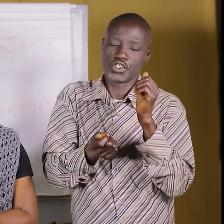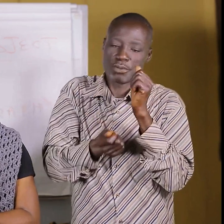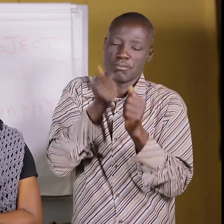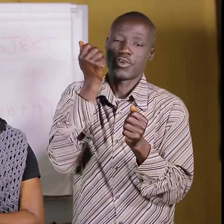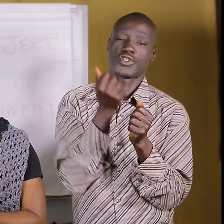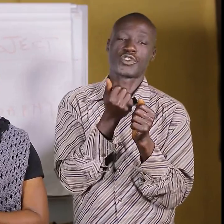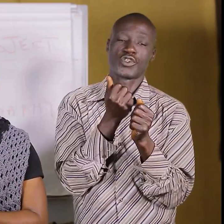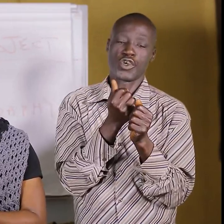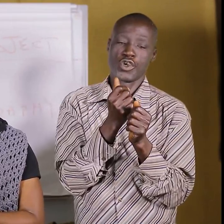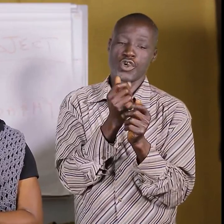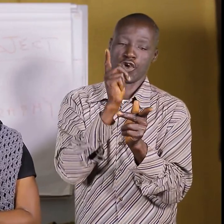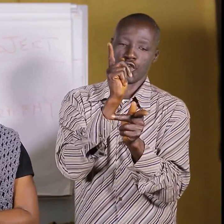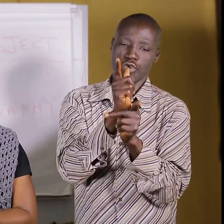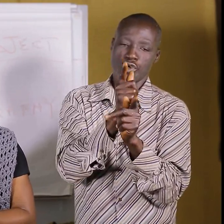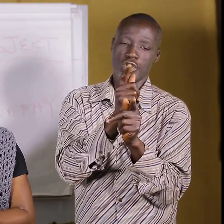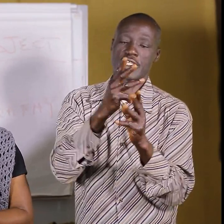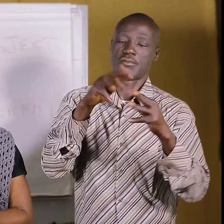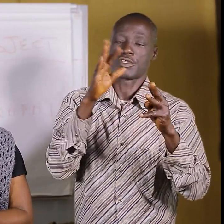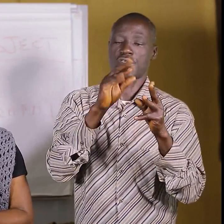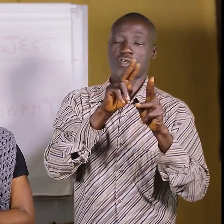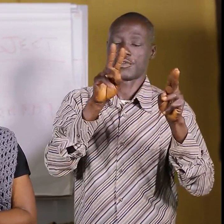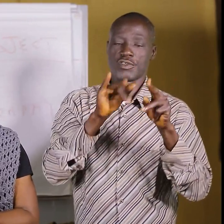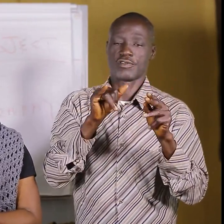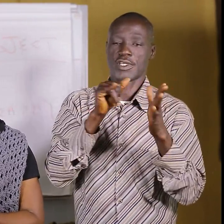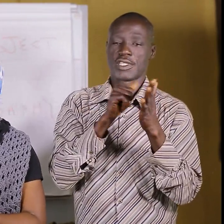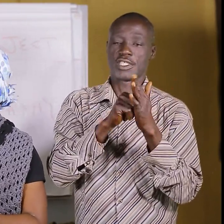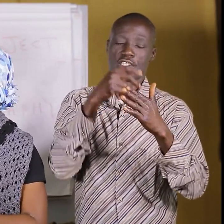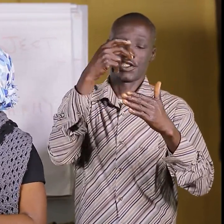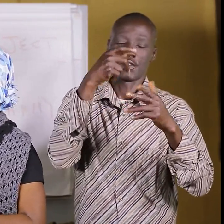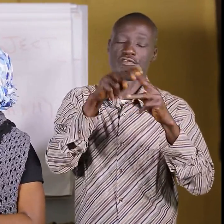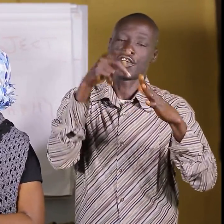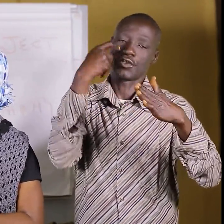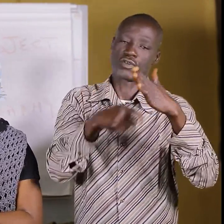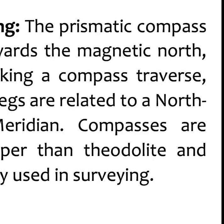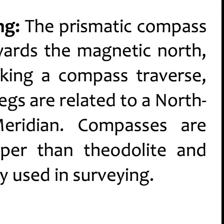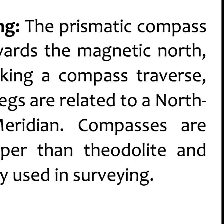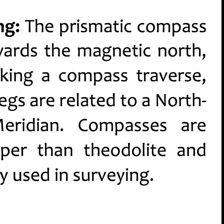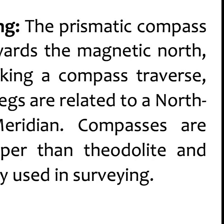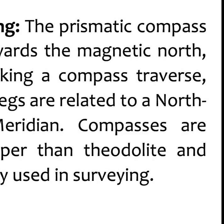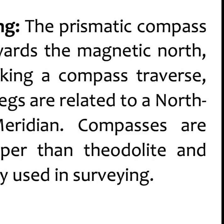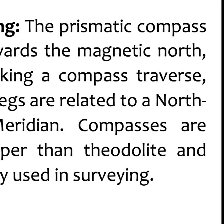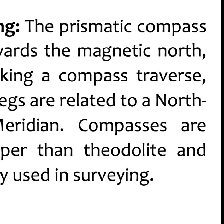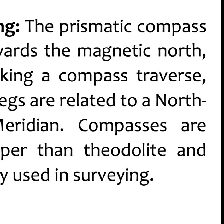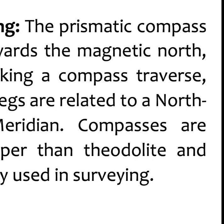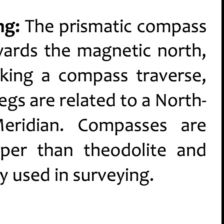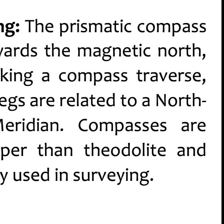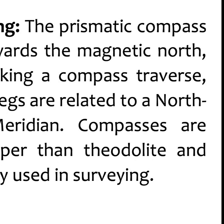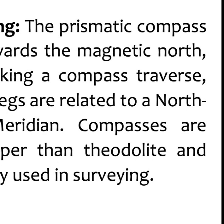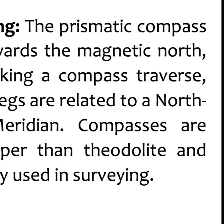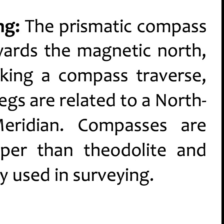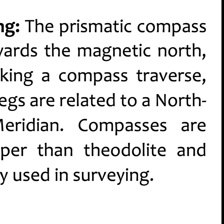accurate method of surveying. However, it is the most expensive method. Number 4, we